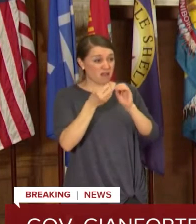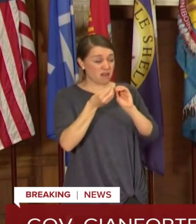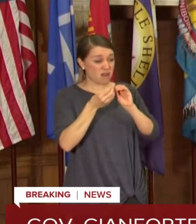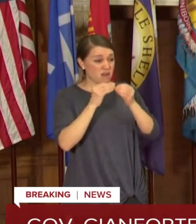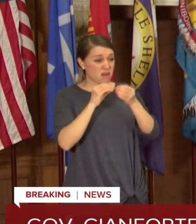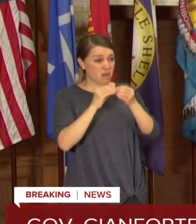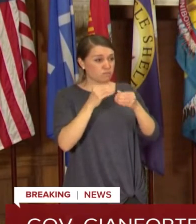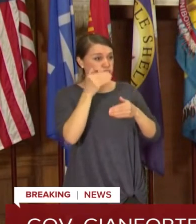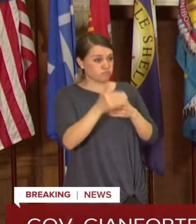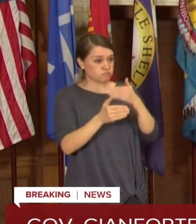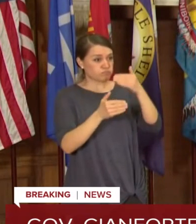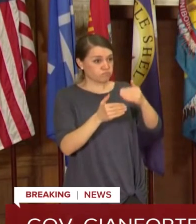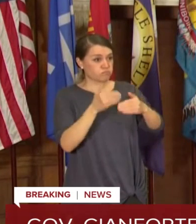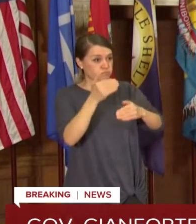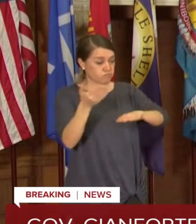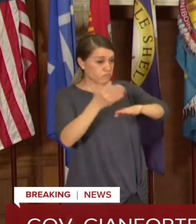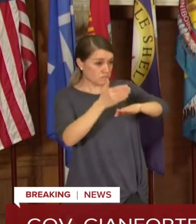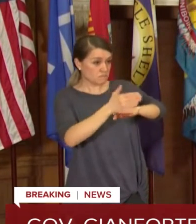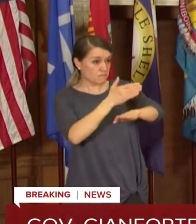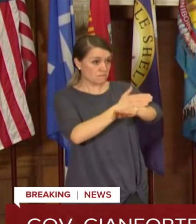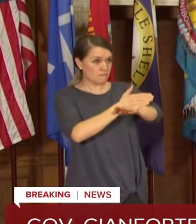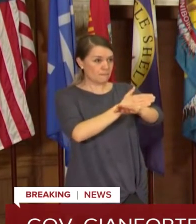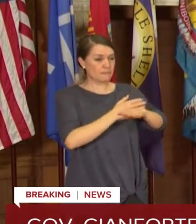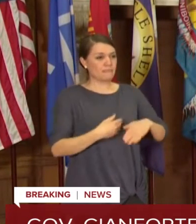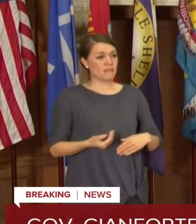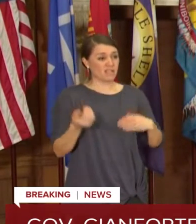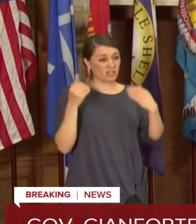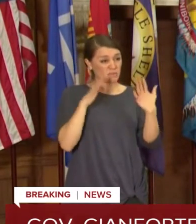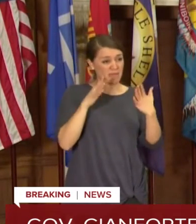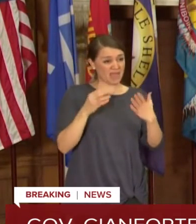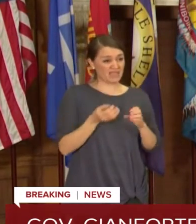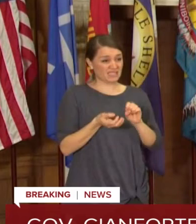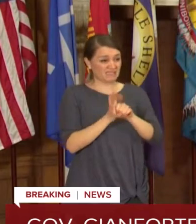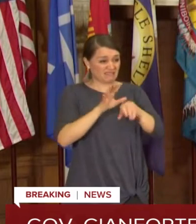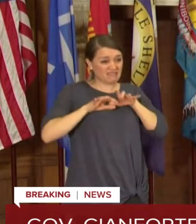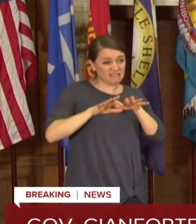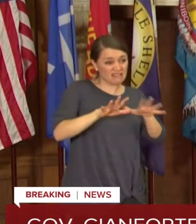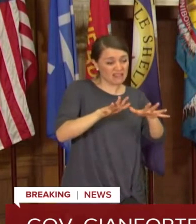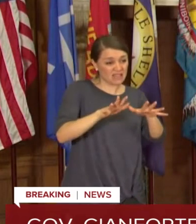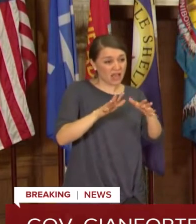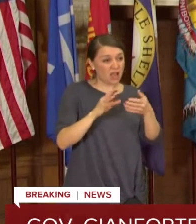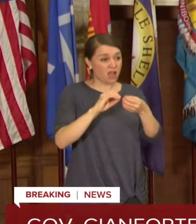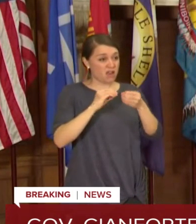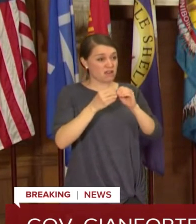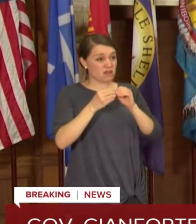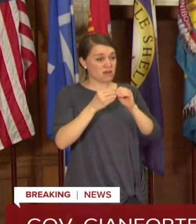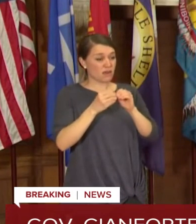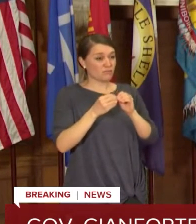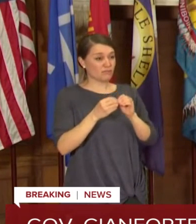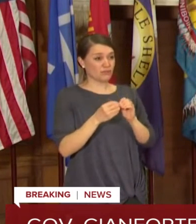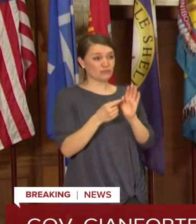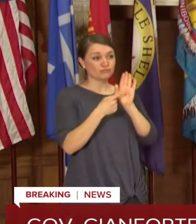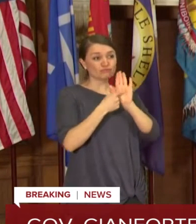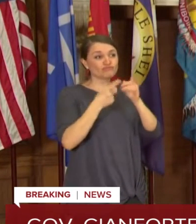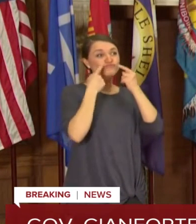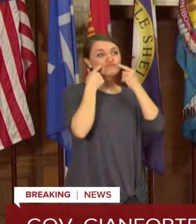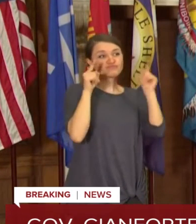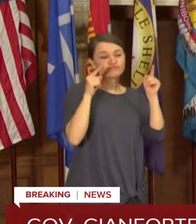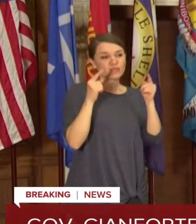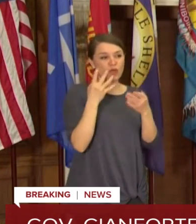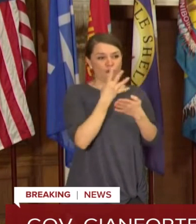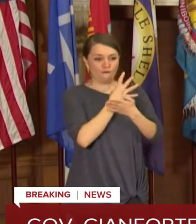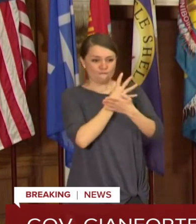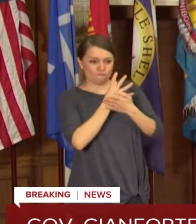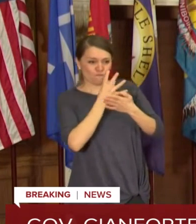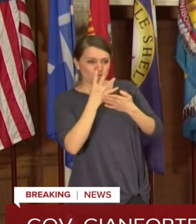Montana combating this pandemic. Our trend lines remain promising. For the fourth straight week, we